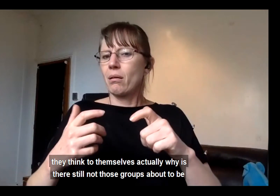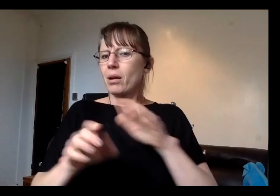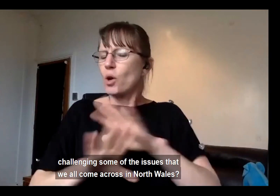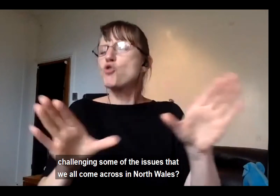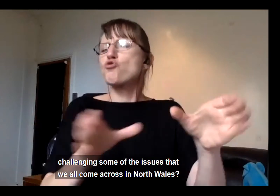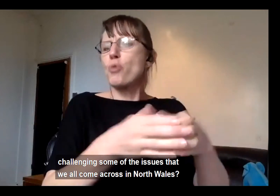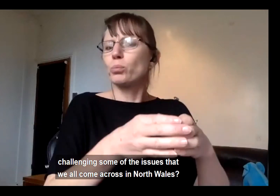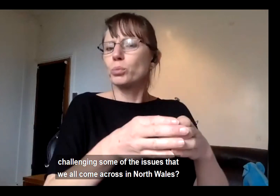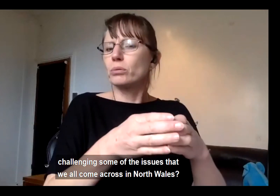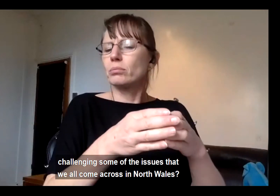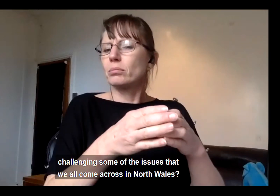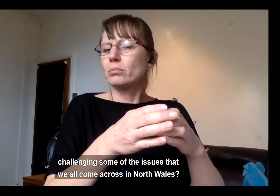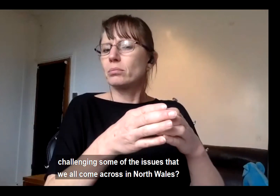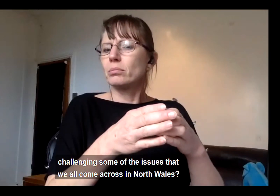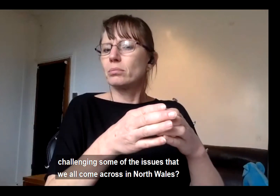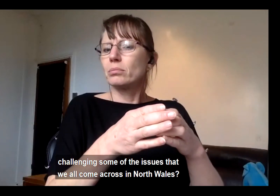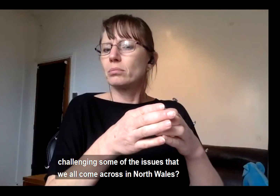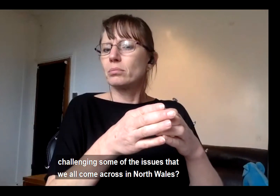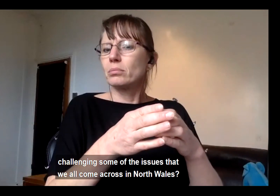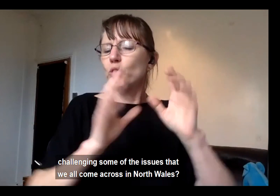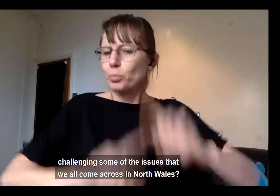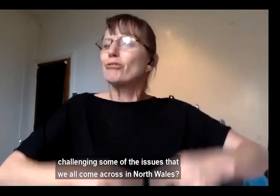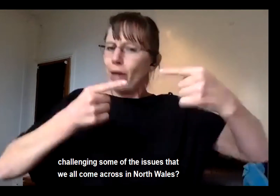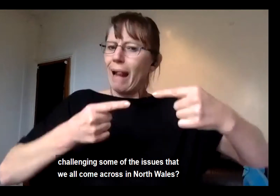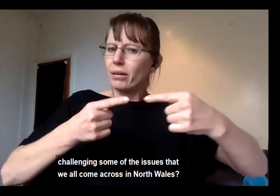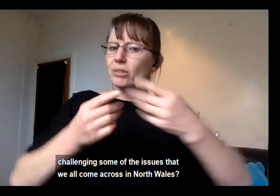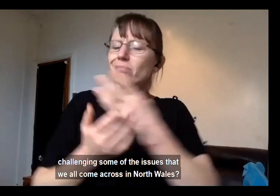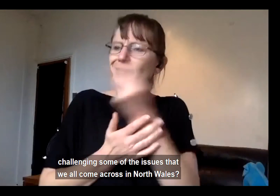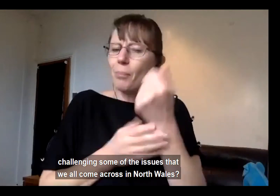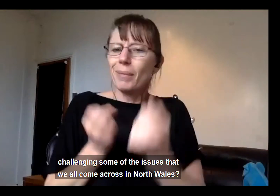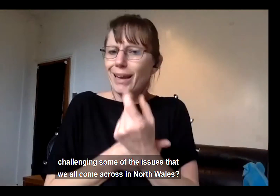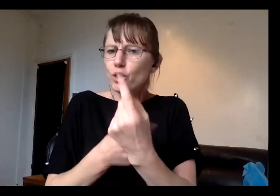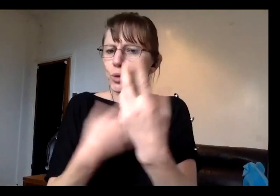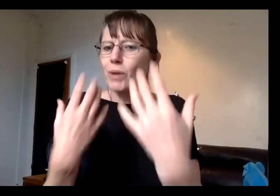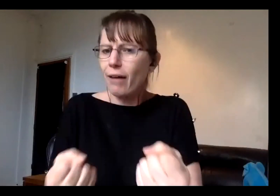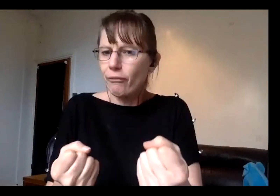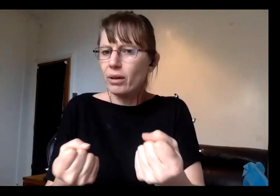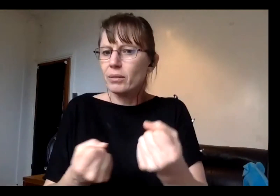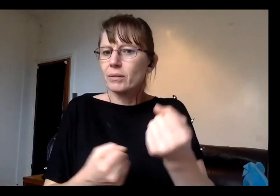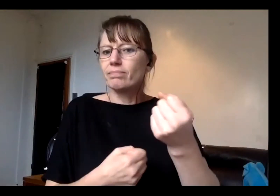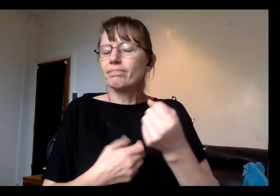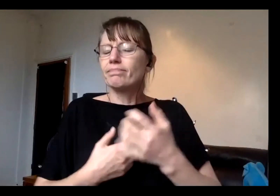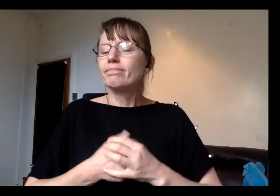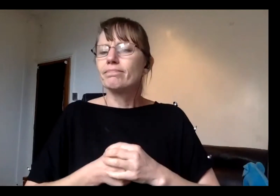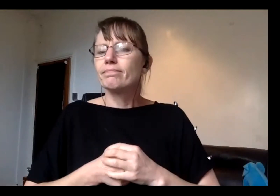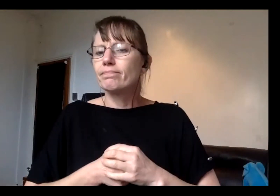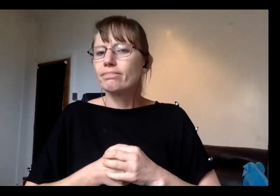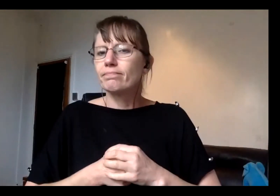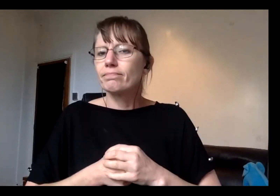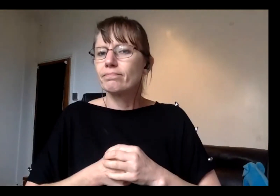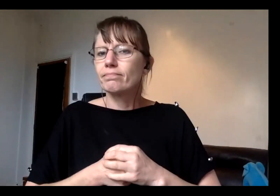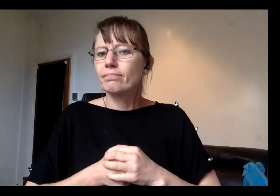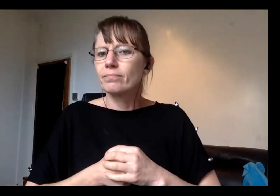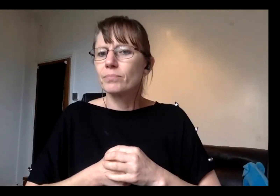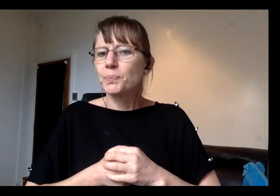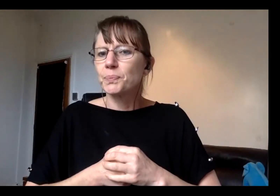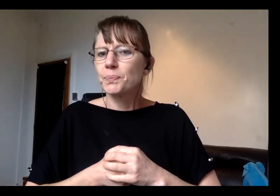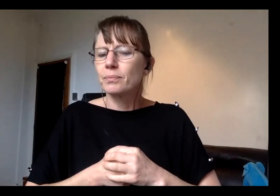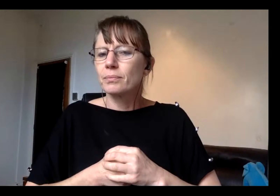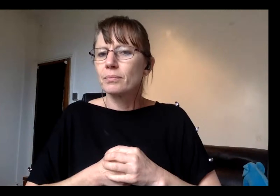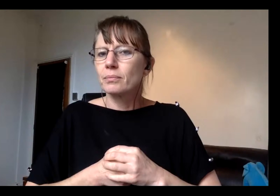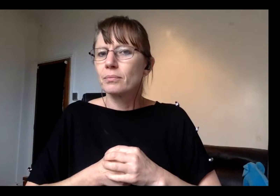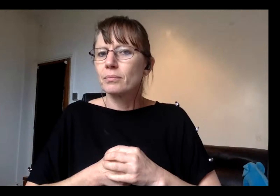groups about to be challenging some of the issues that we all come across in North Wales? Yeah, I